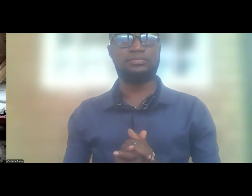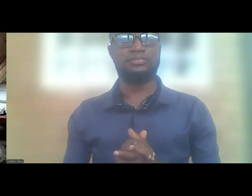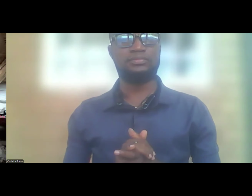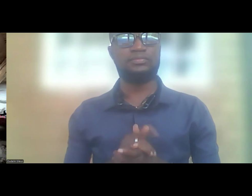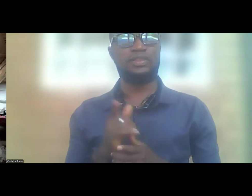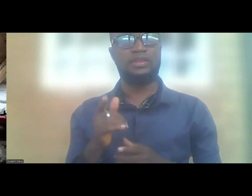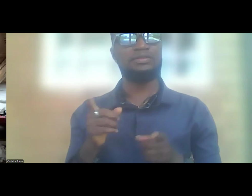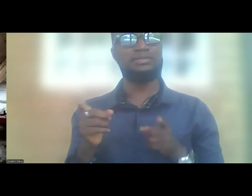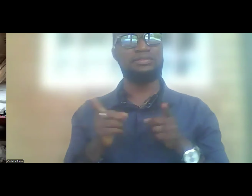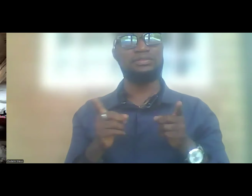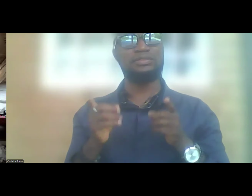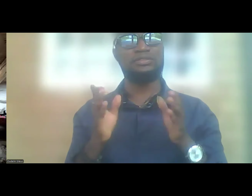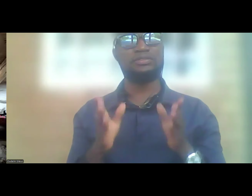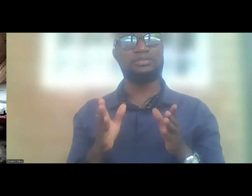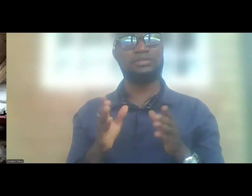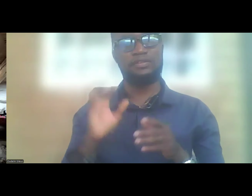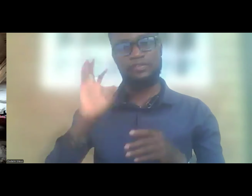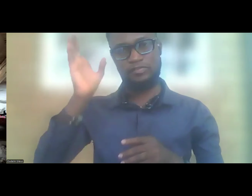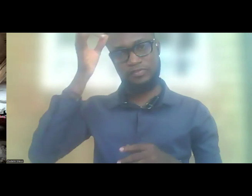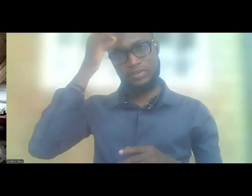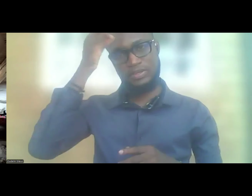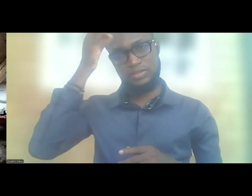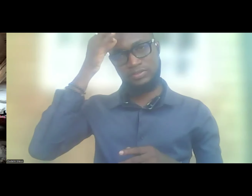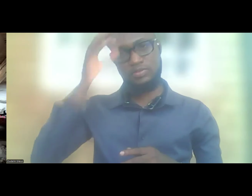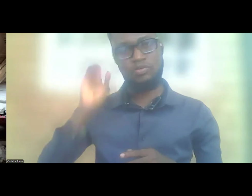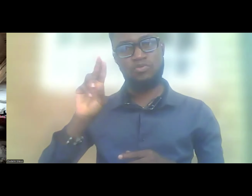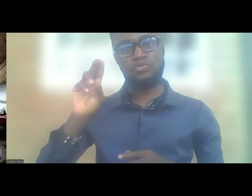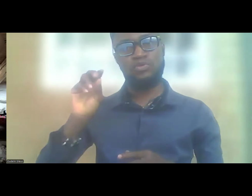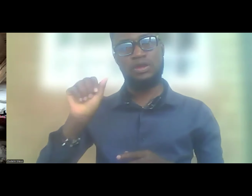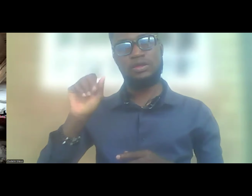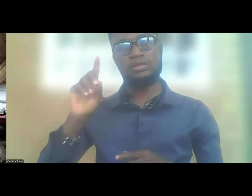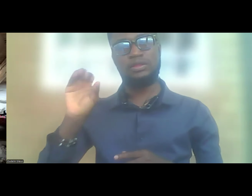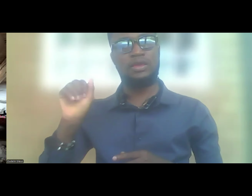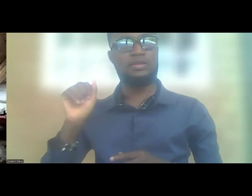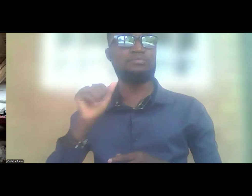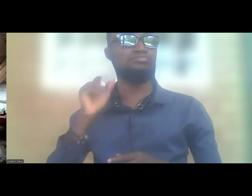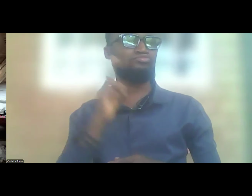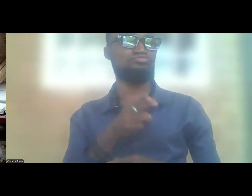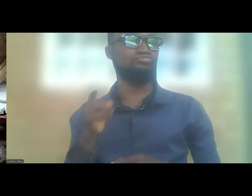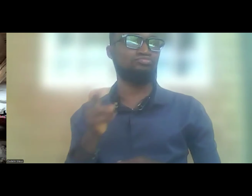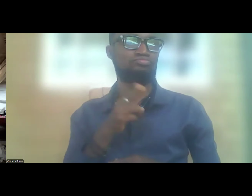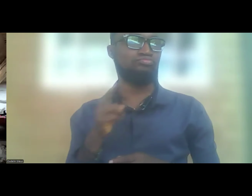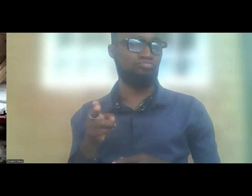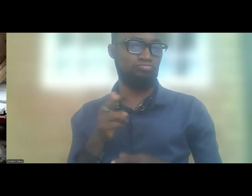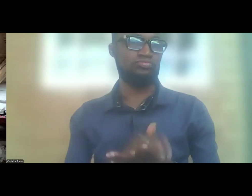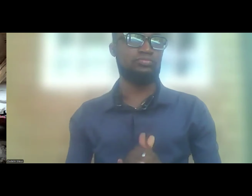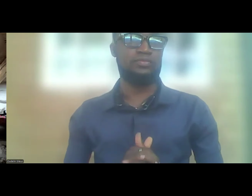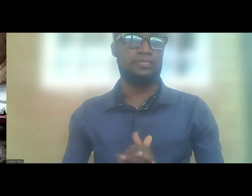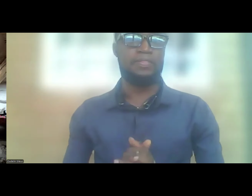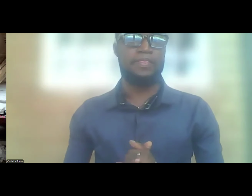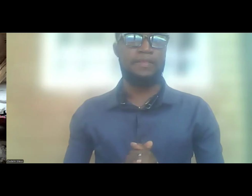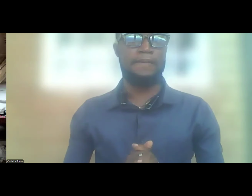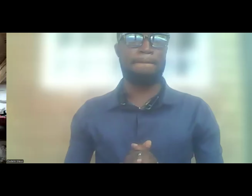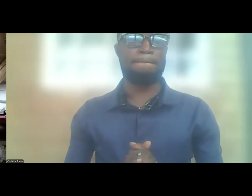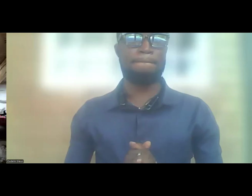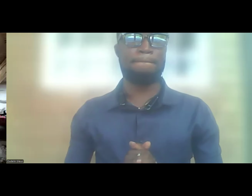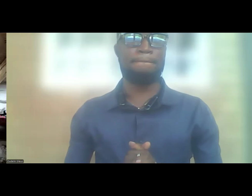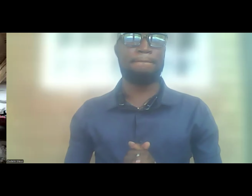and Climate Justice at Integrated Disabled Women Activities, Uganda. Thank